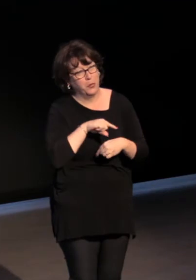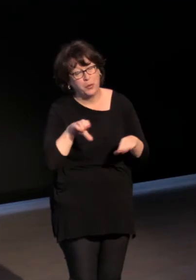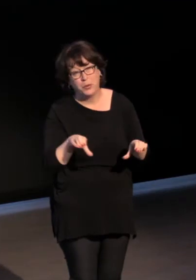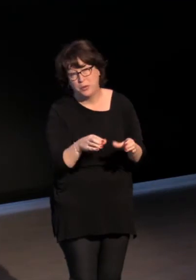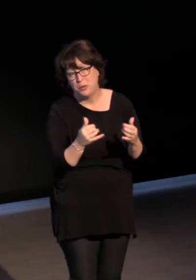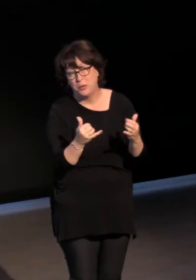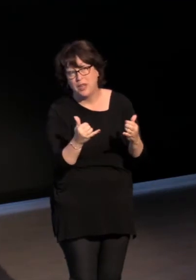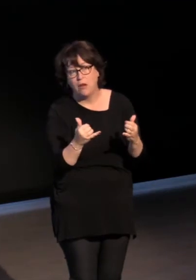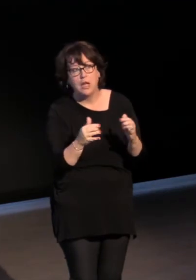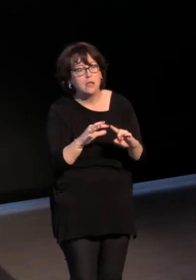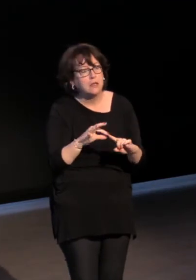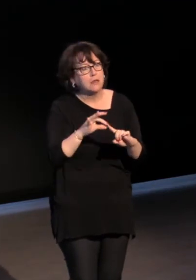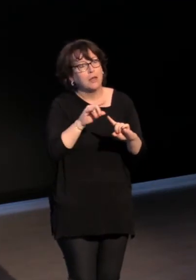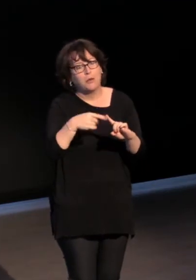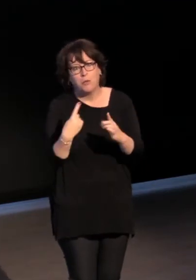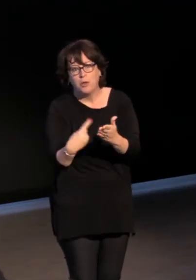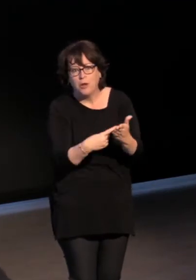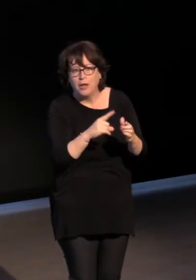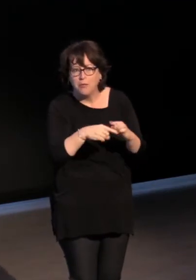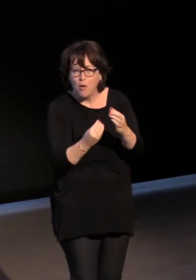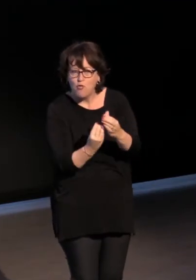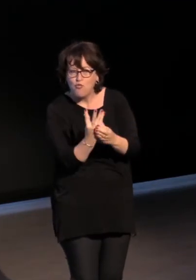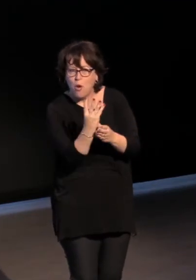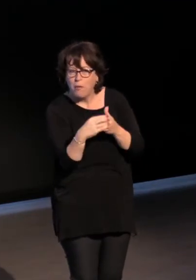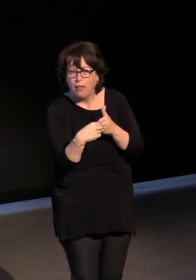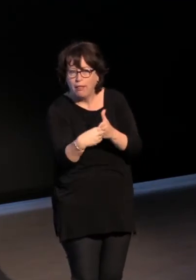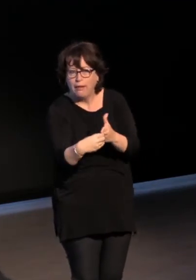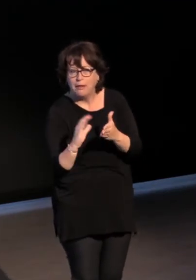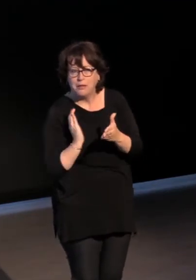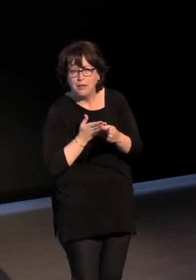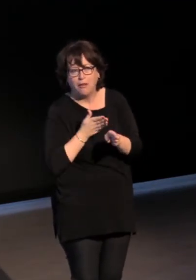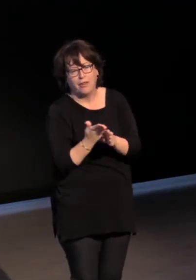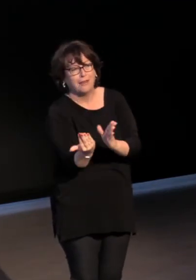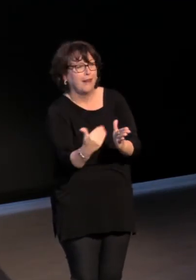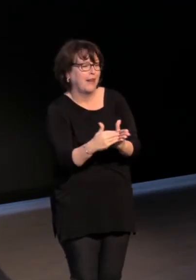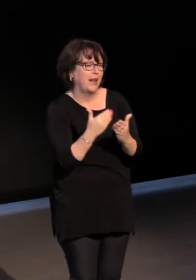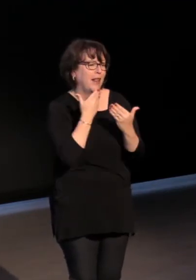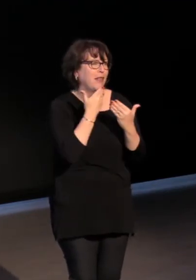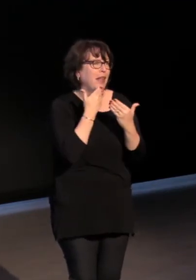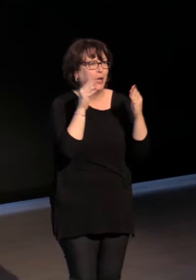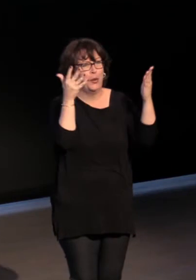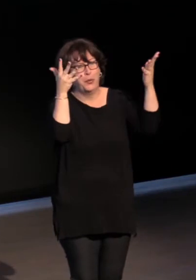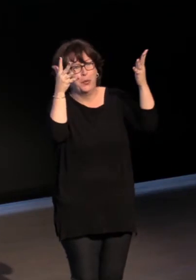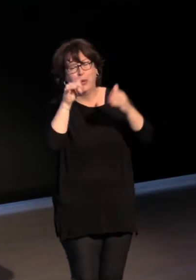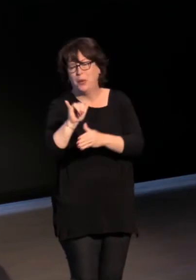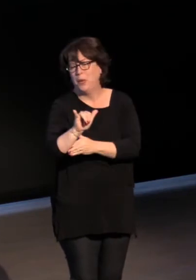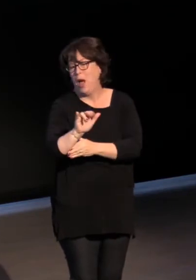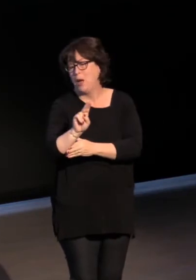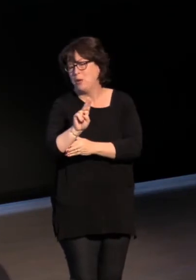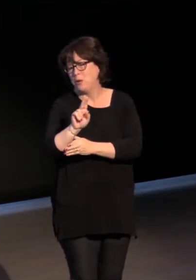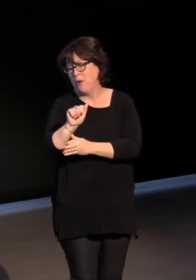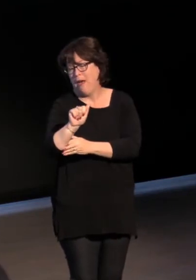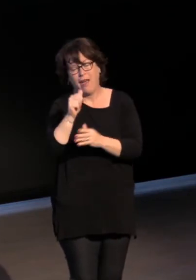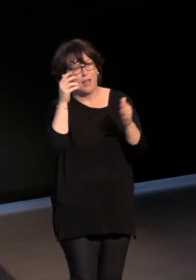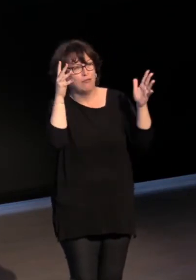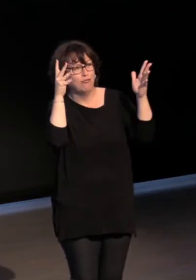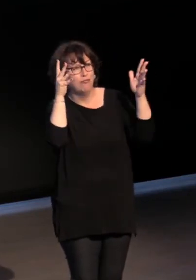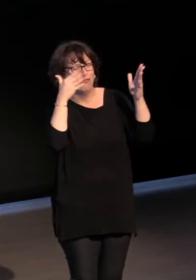about incoming and growing leaders in the field. So one more time, thank you to YUA.